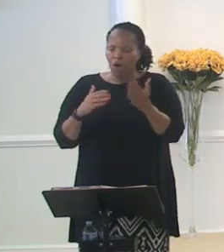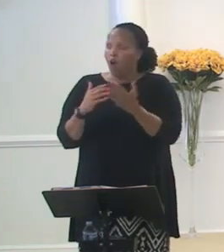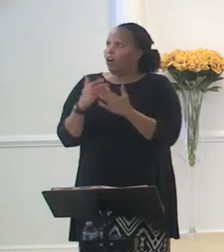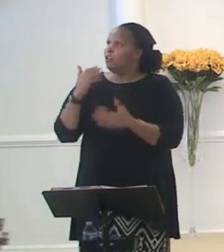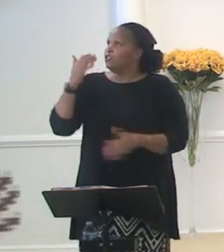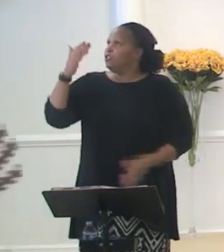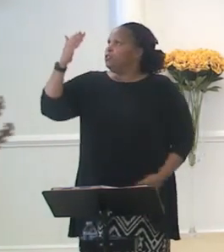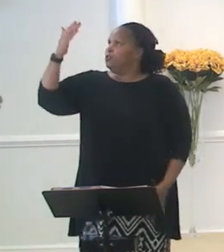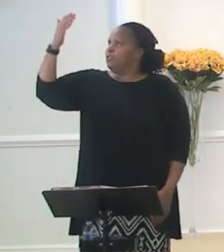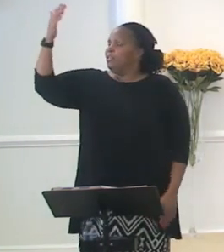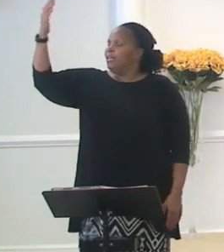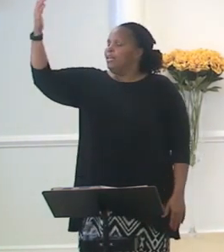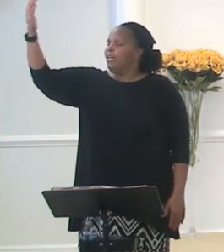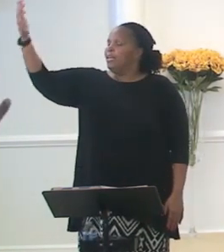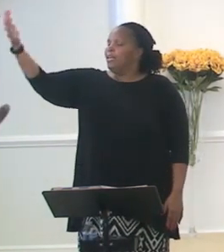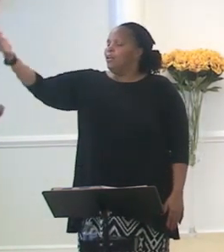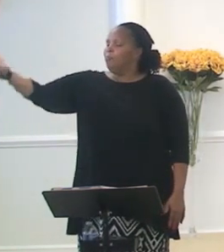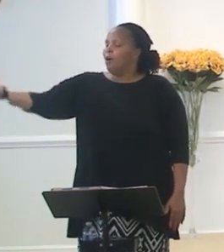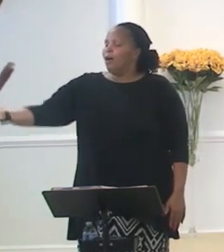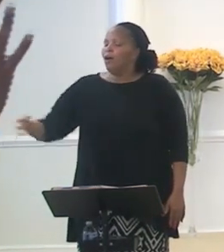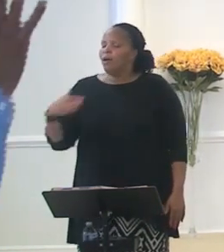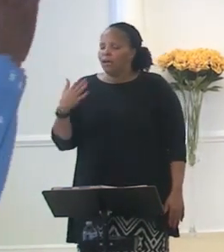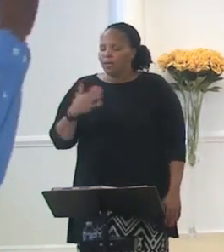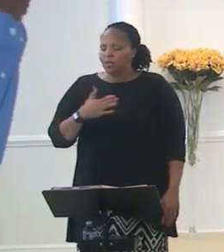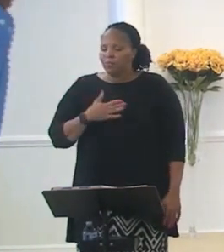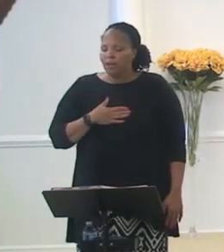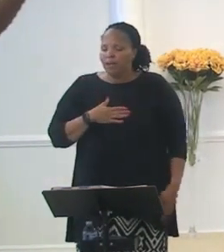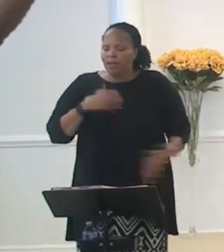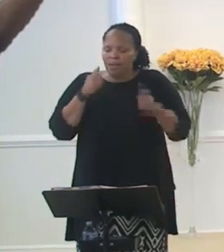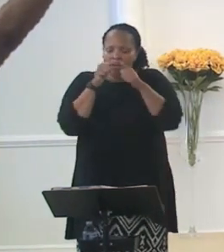all to thee,